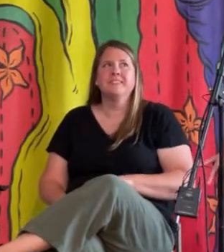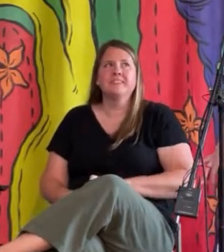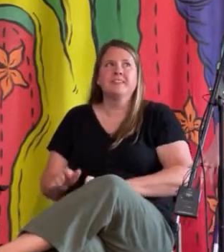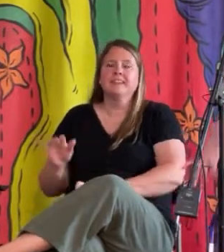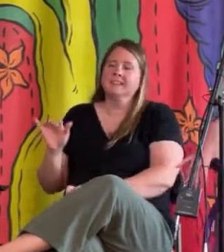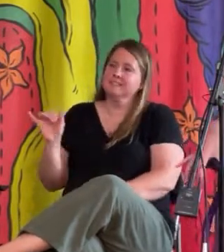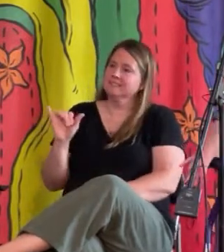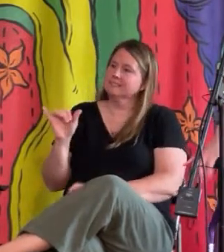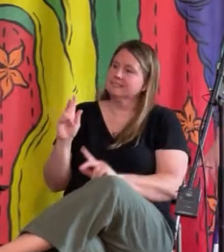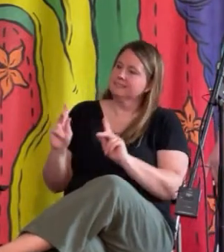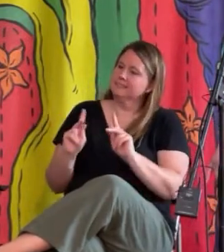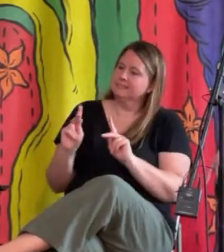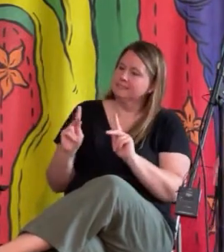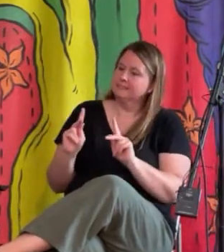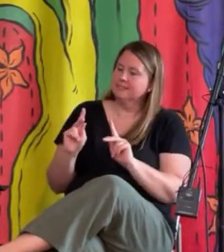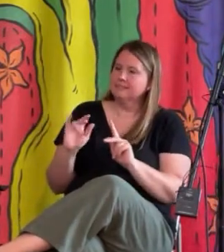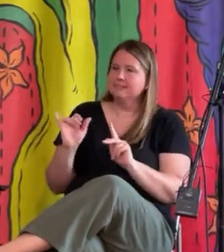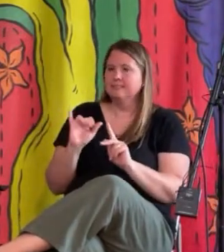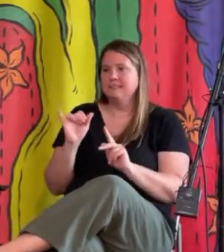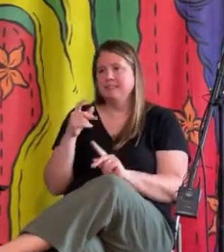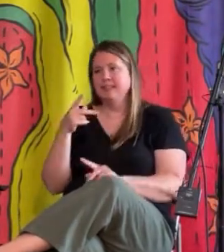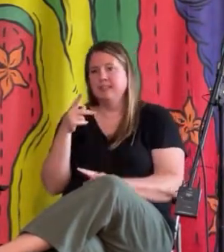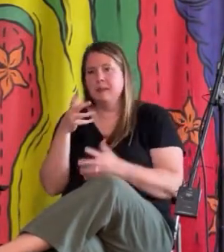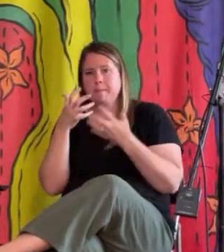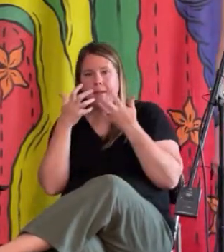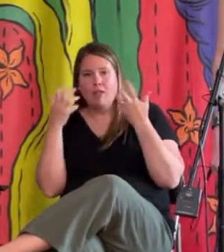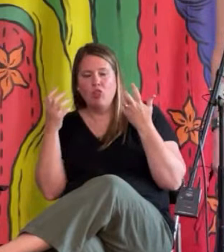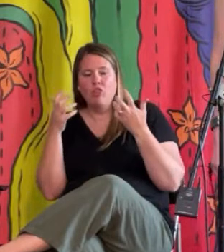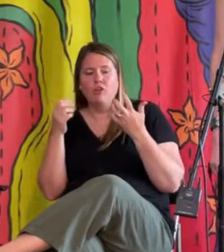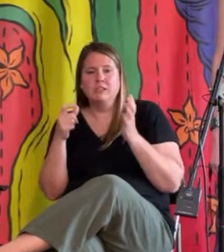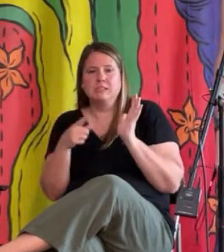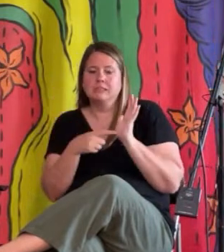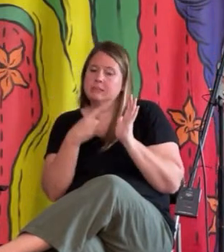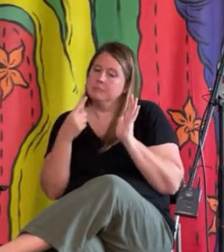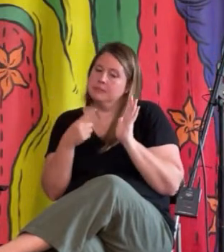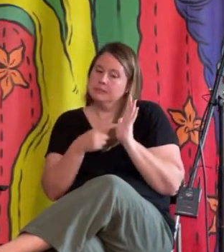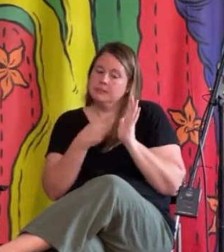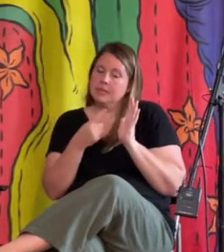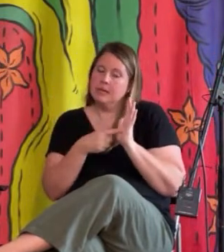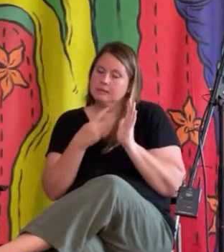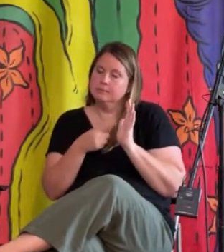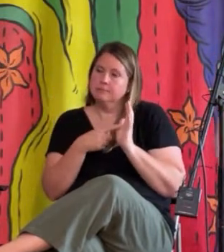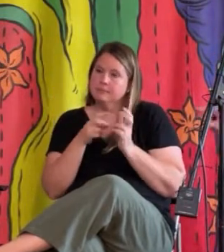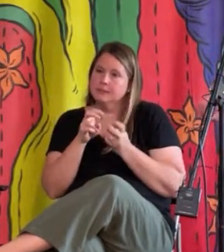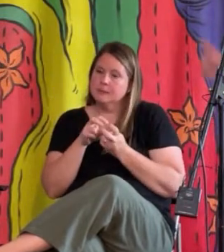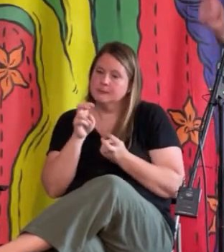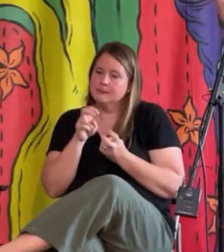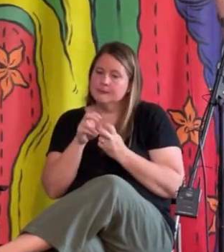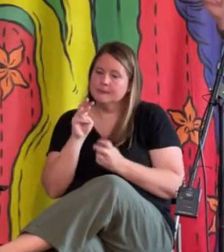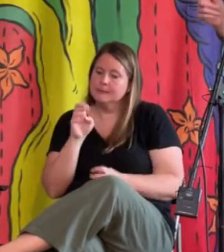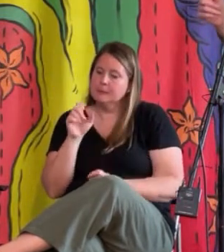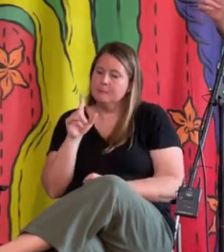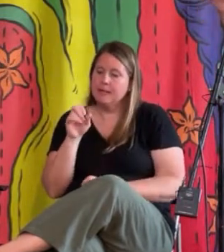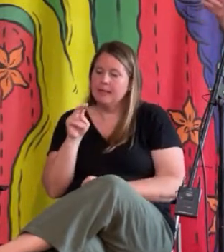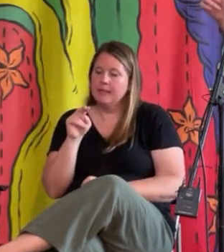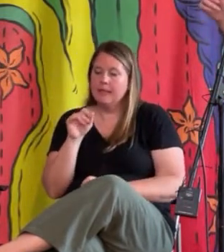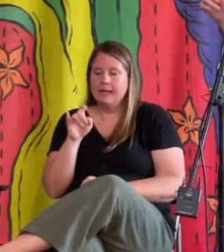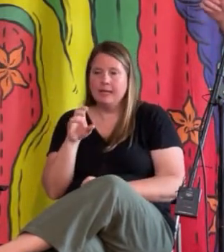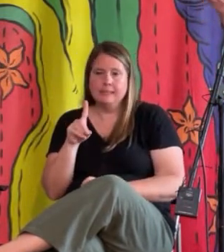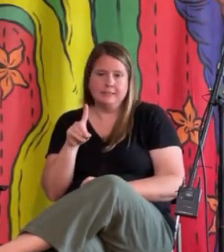Like people, like panthers, sometimes squirrels are melanated. So black squirrels, yes.